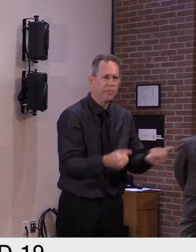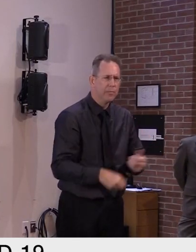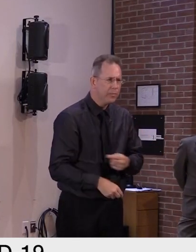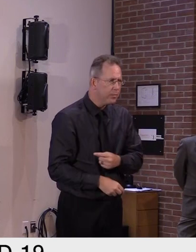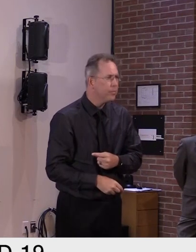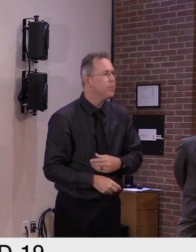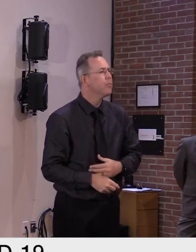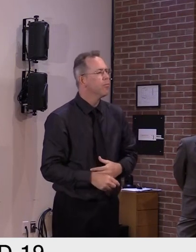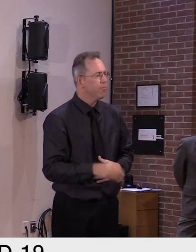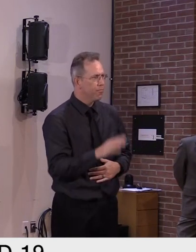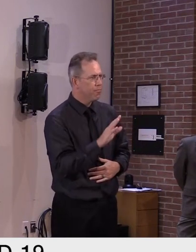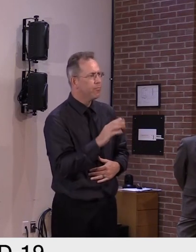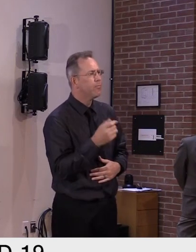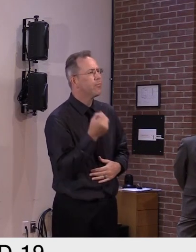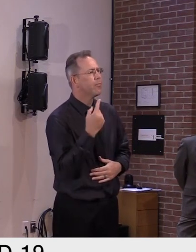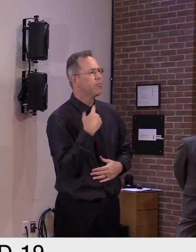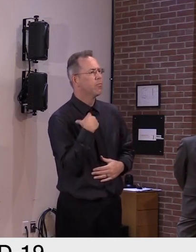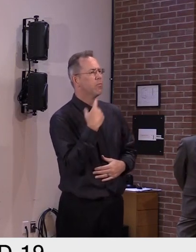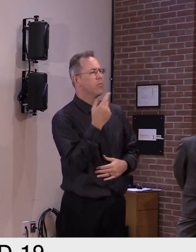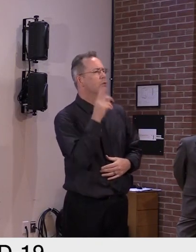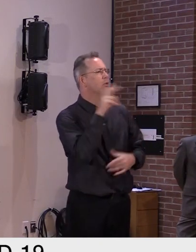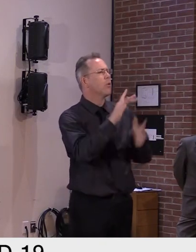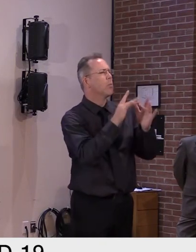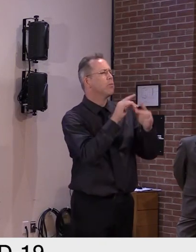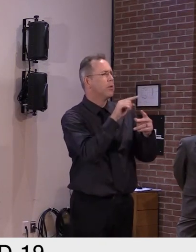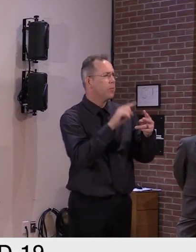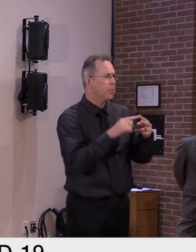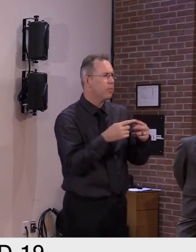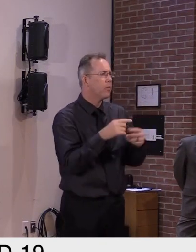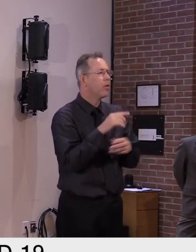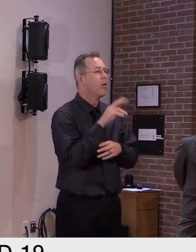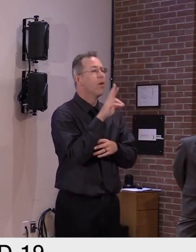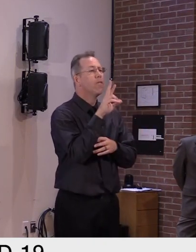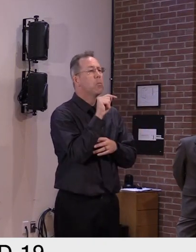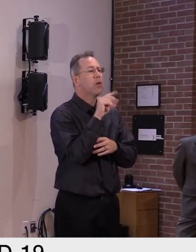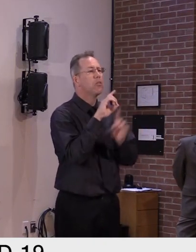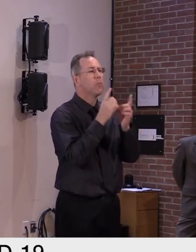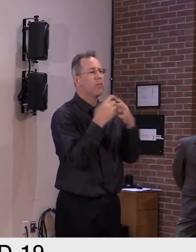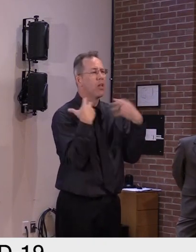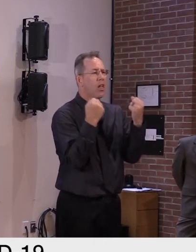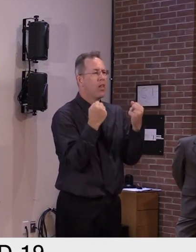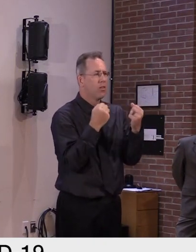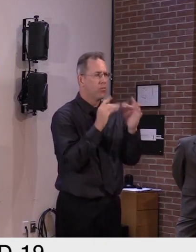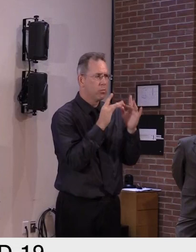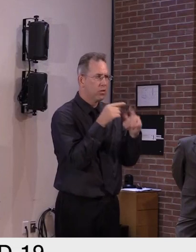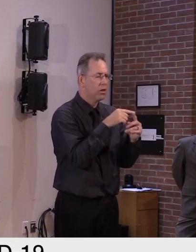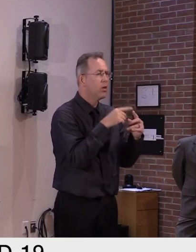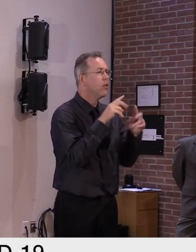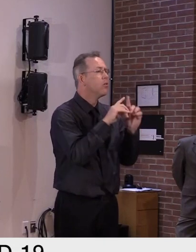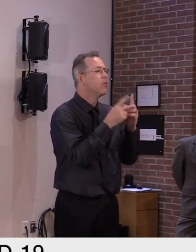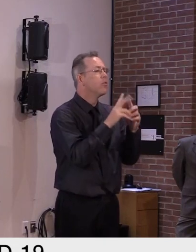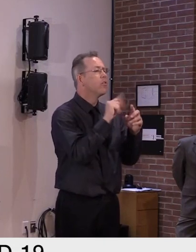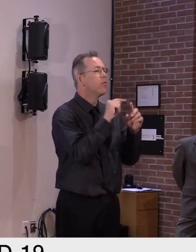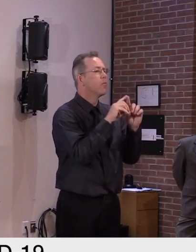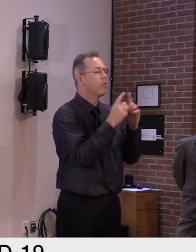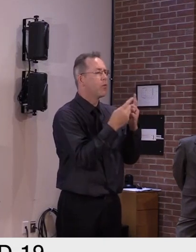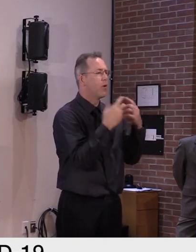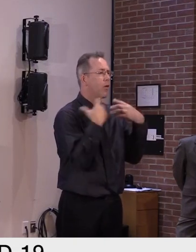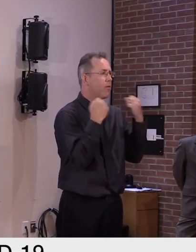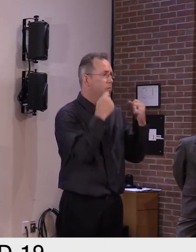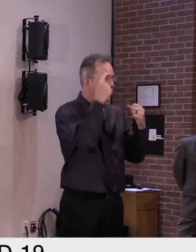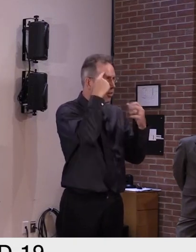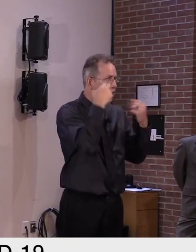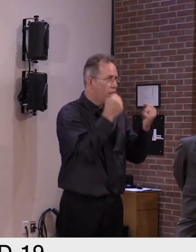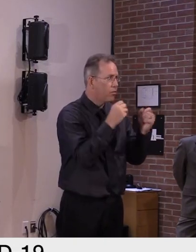and easy for people to access. And I have to repeat, even when the